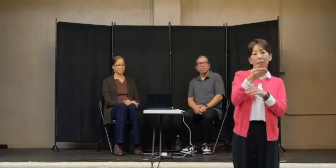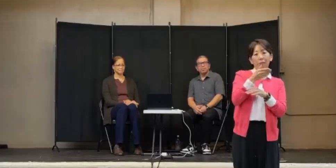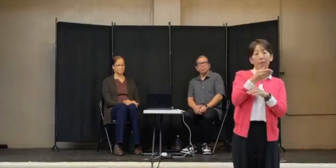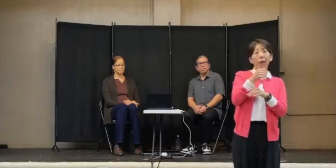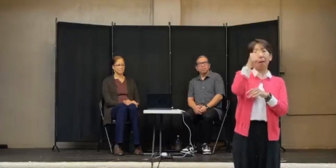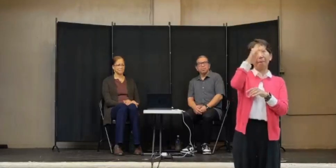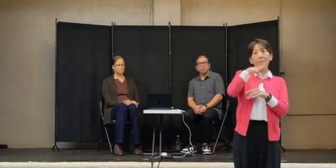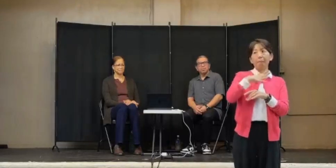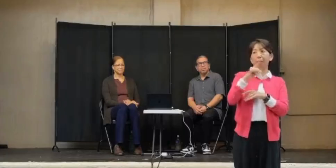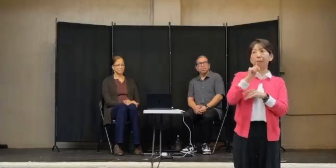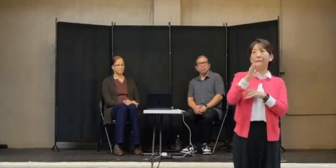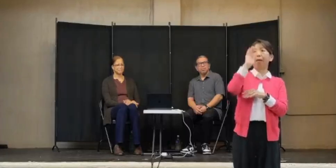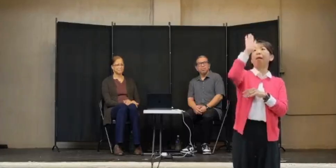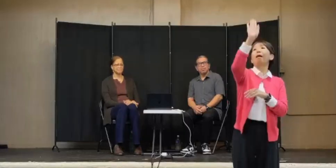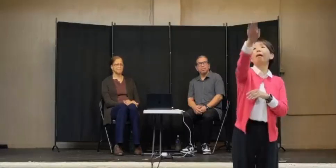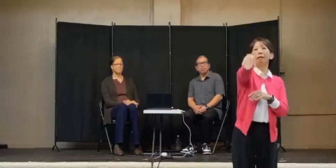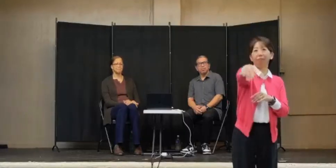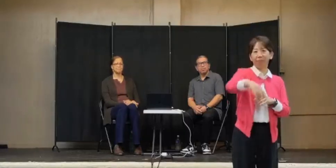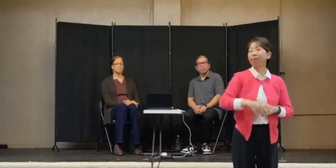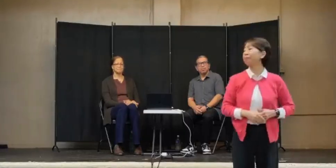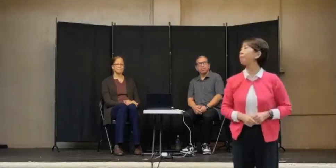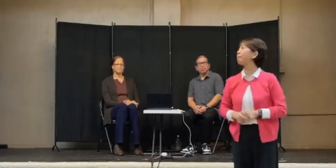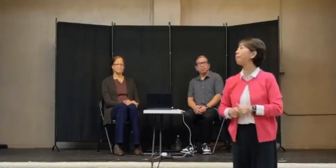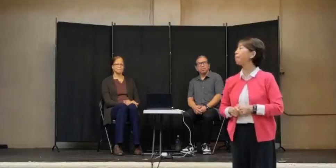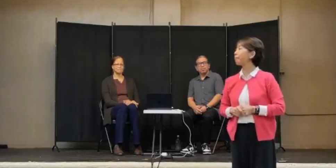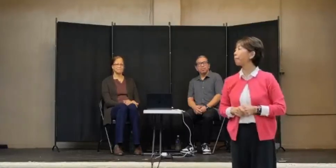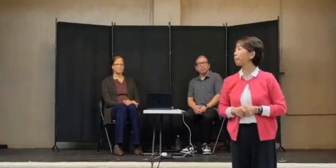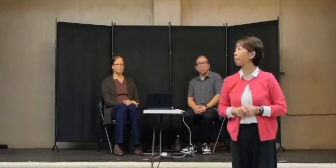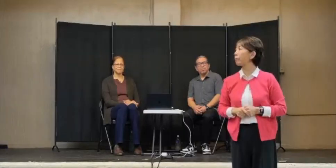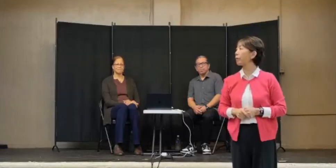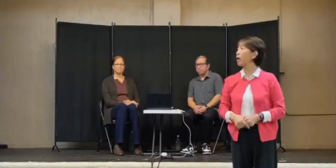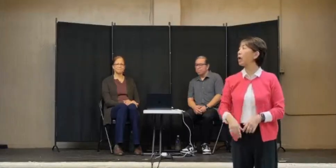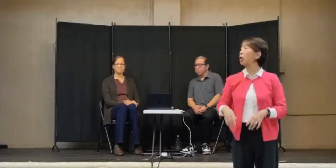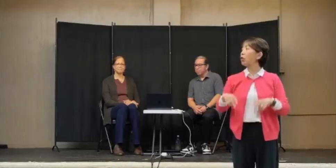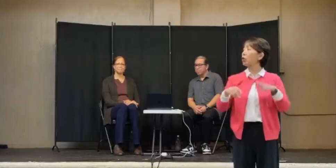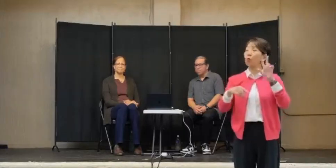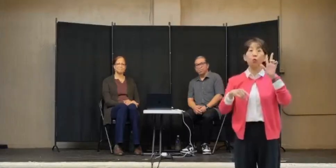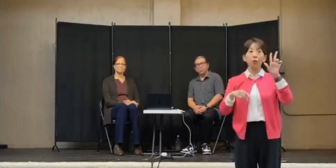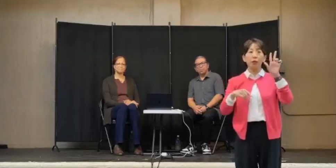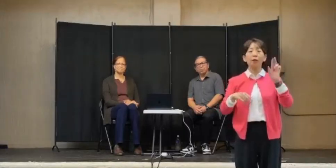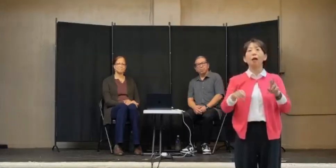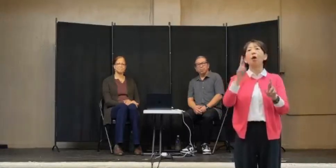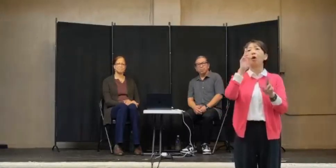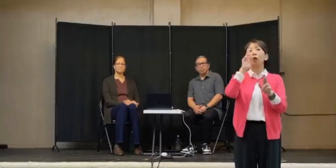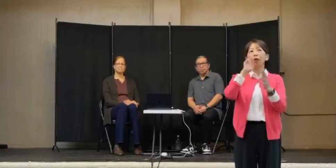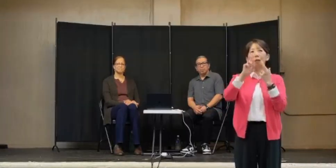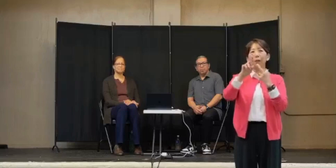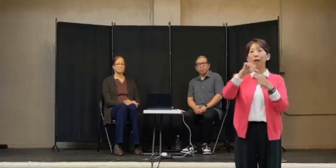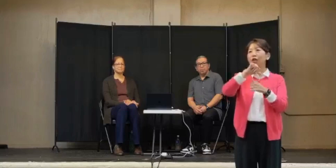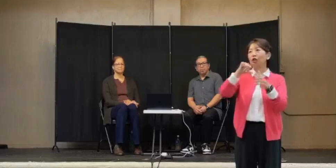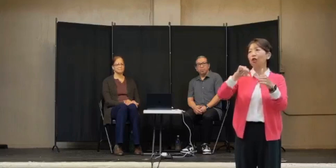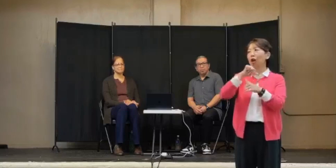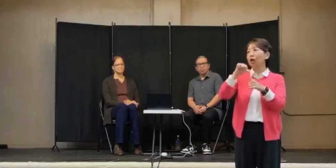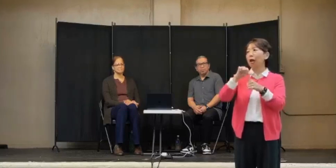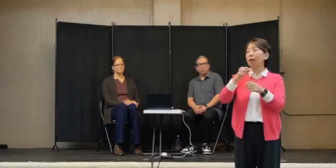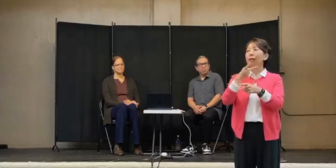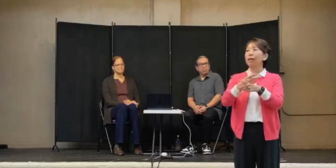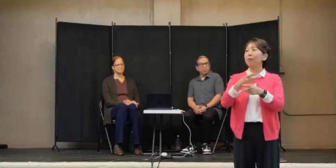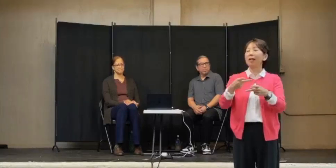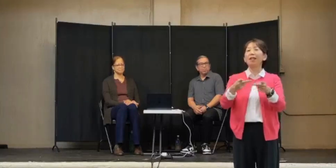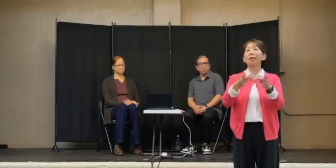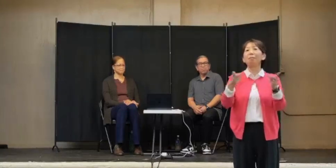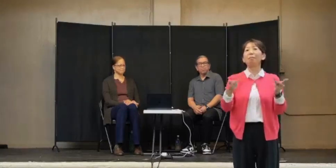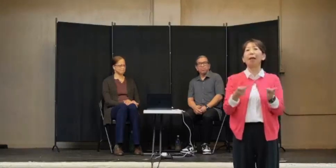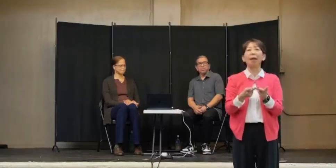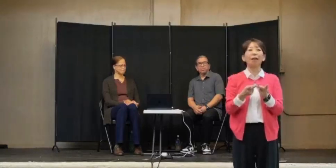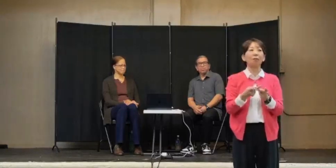out to the right of the elevator. The women's room is going to be first on the left, and then the men's going to be all the way at the end of the hall on the